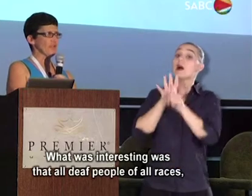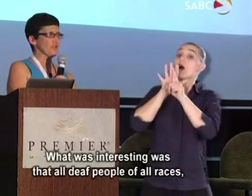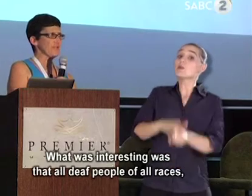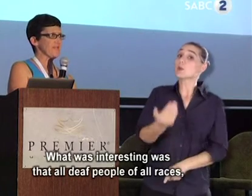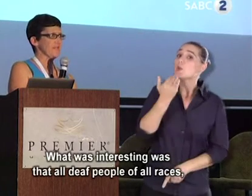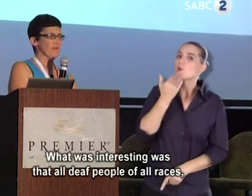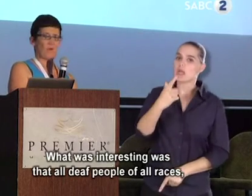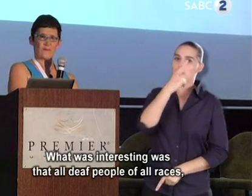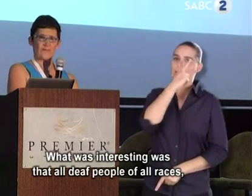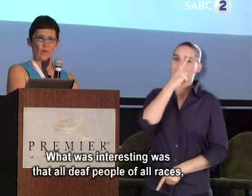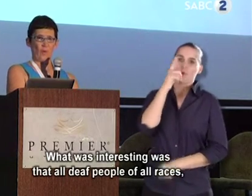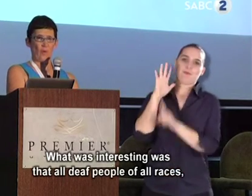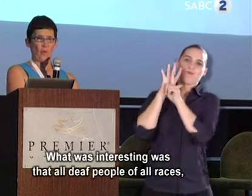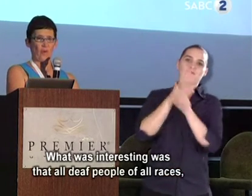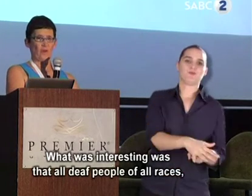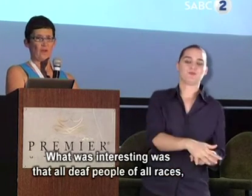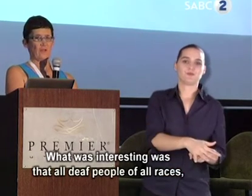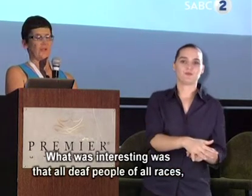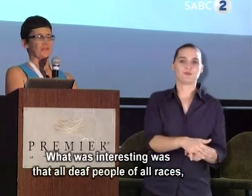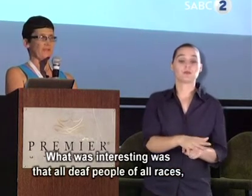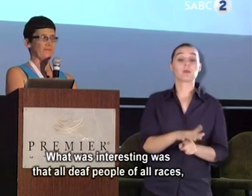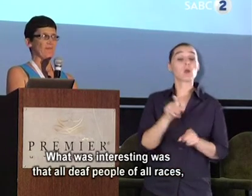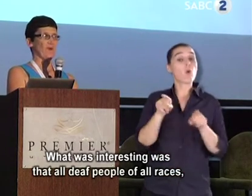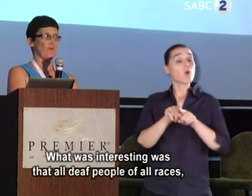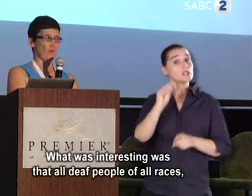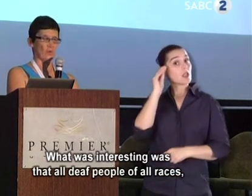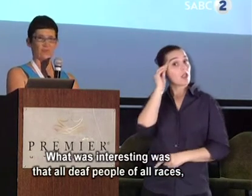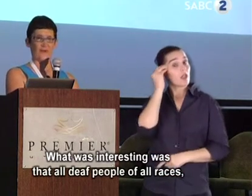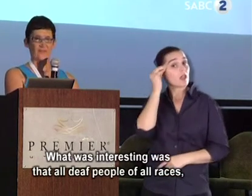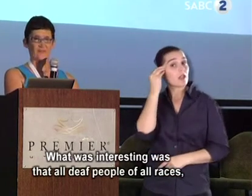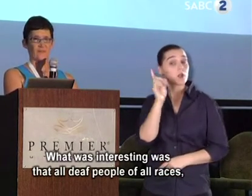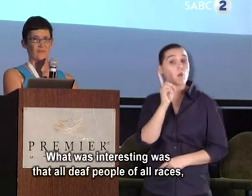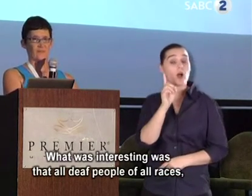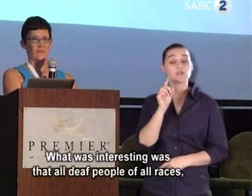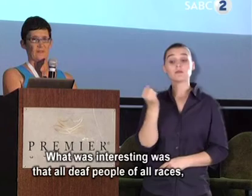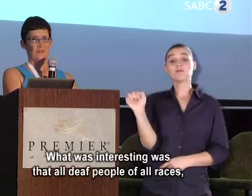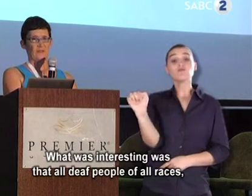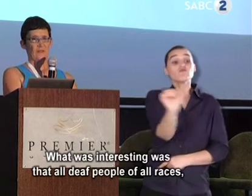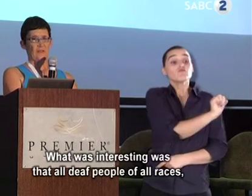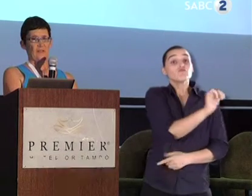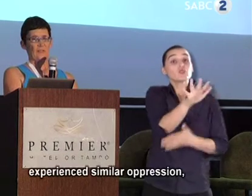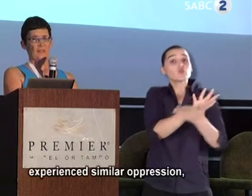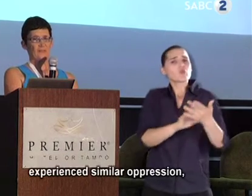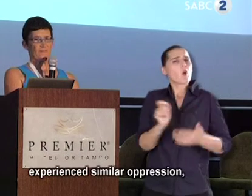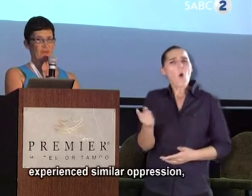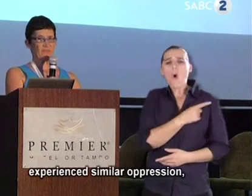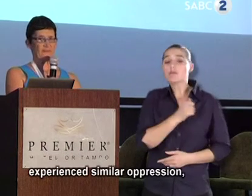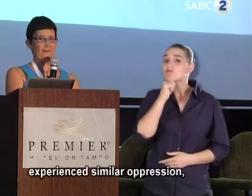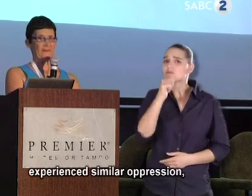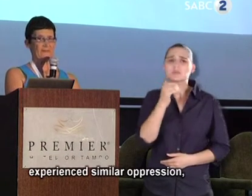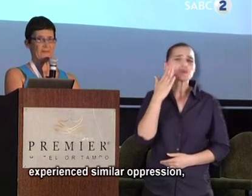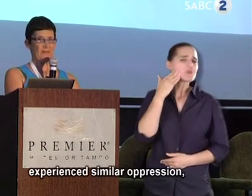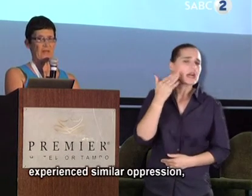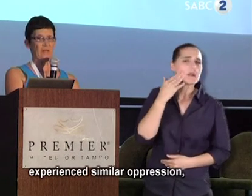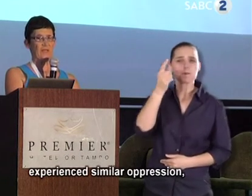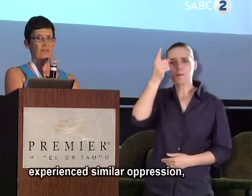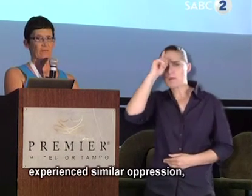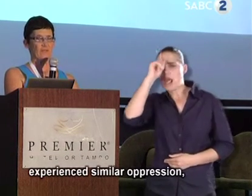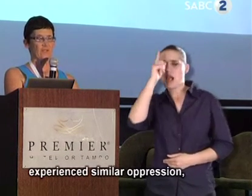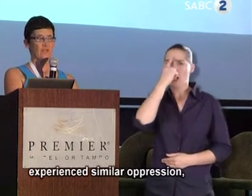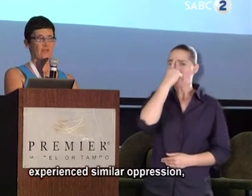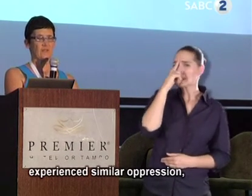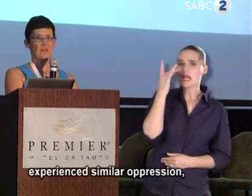also interesting was that all deaf people of all races experienced very